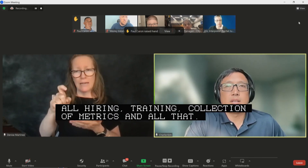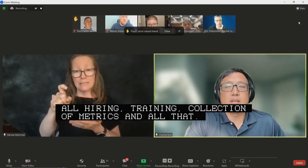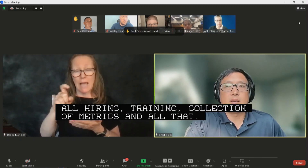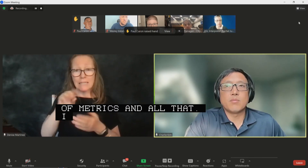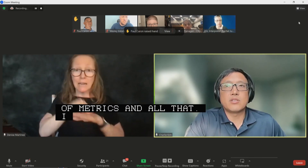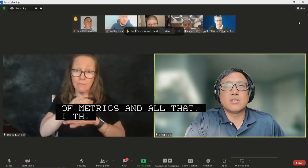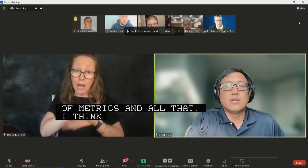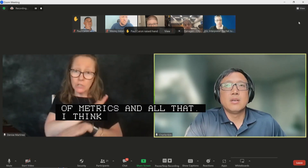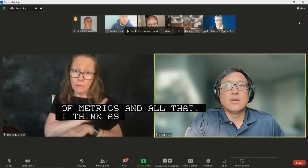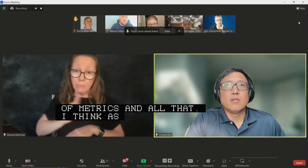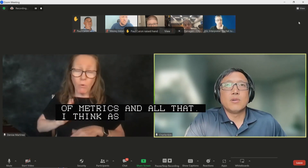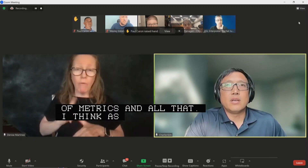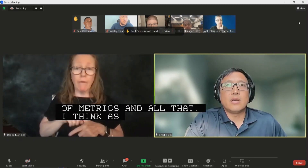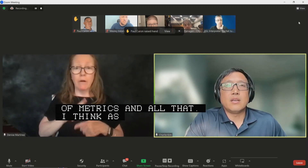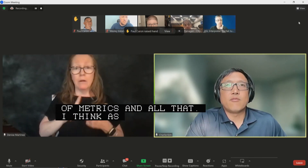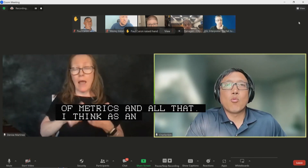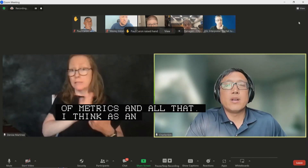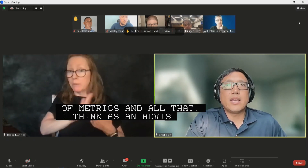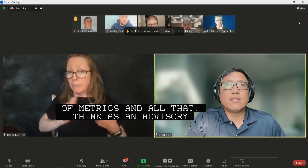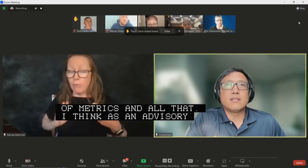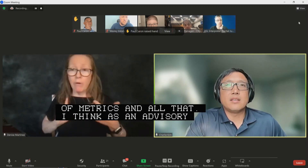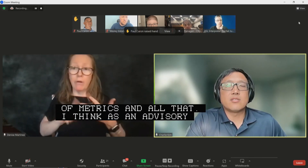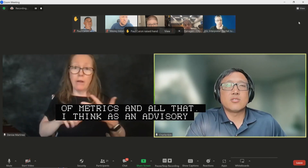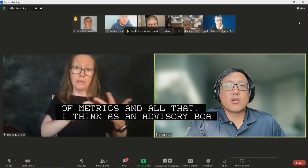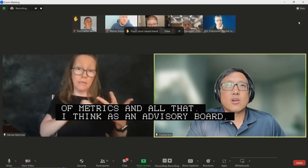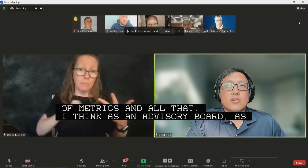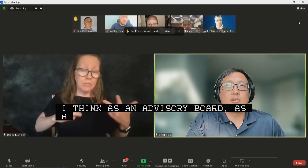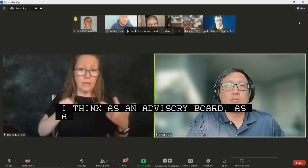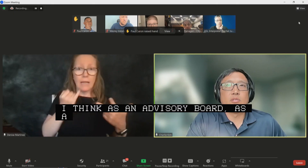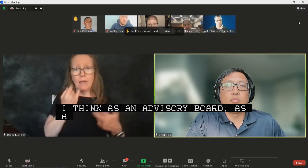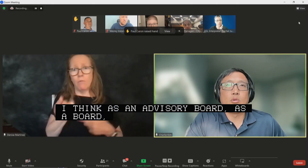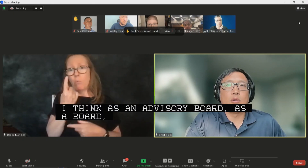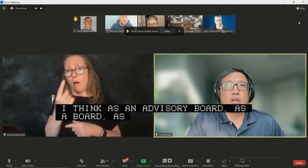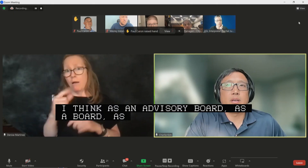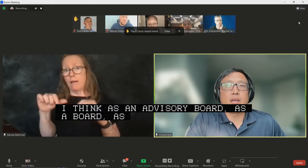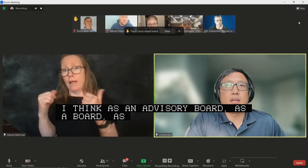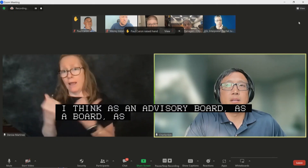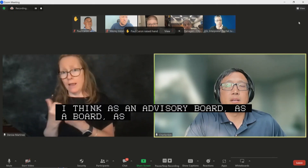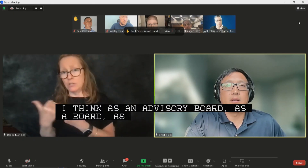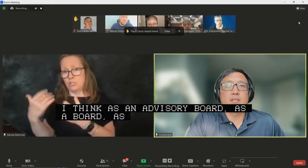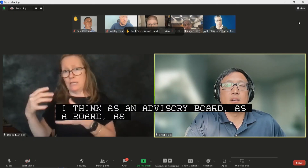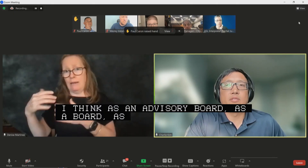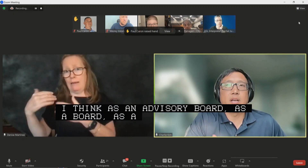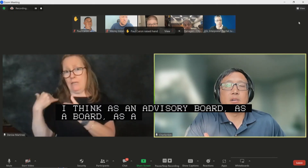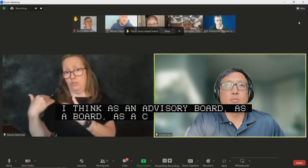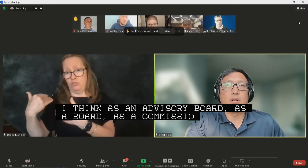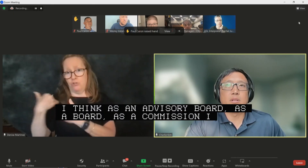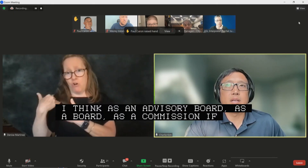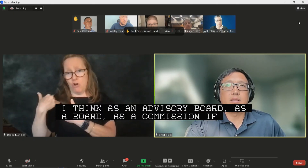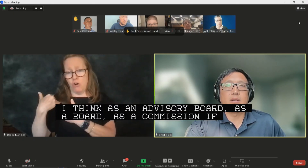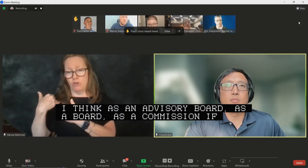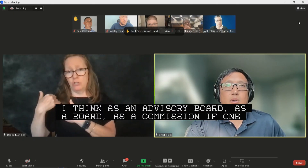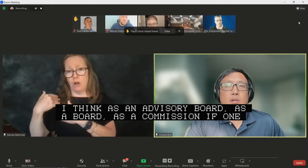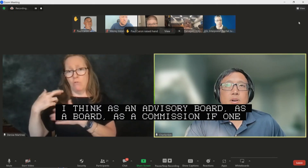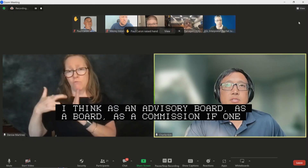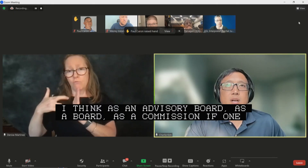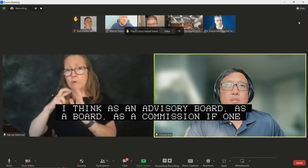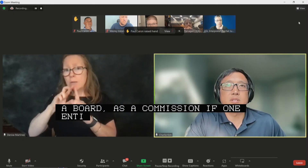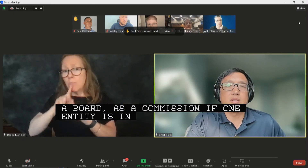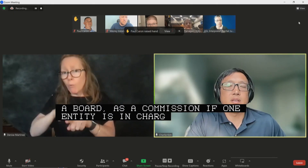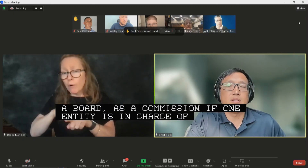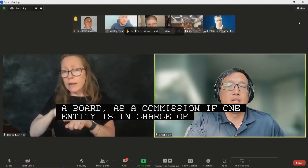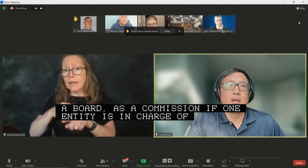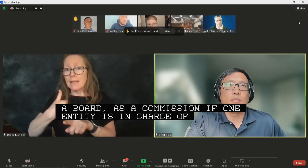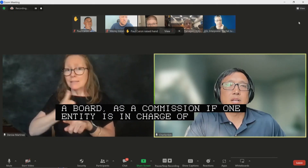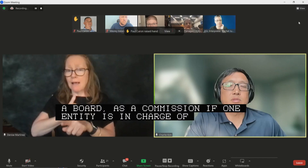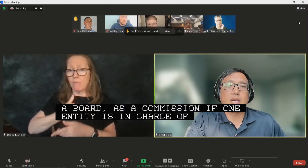board and as a commission, if one entity is in charge of reporting and self-accountability, I think part of our job